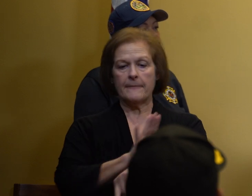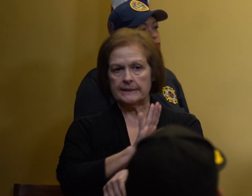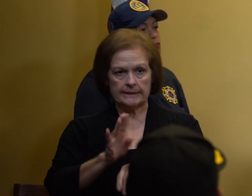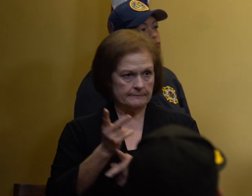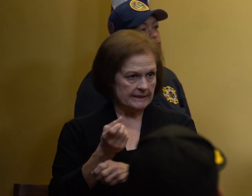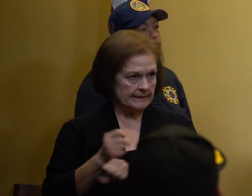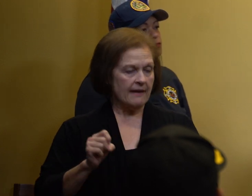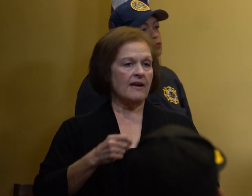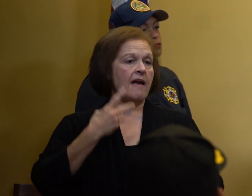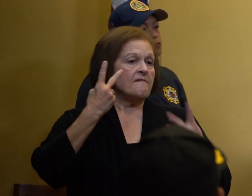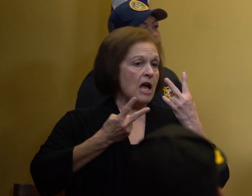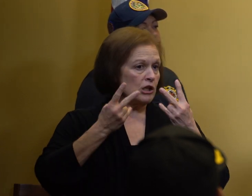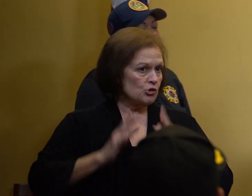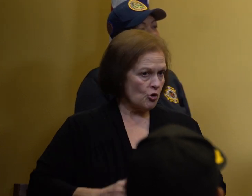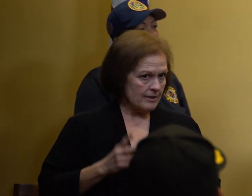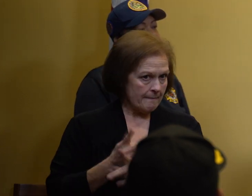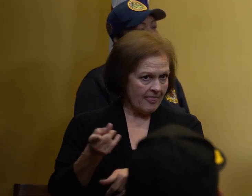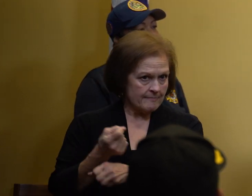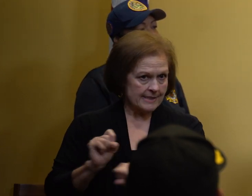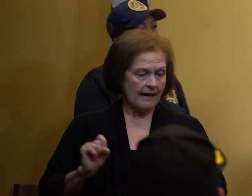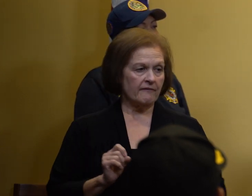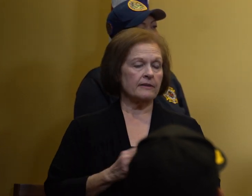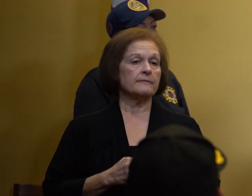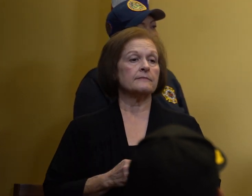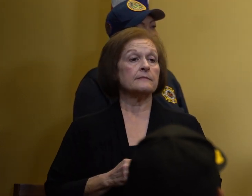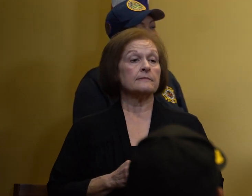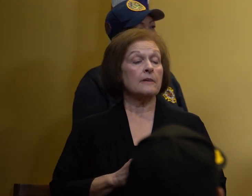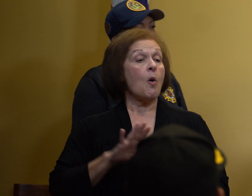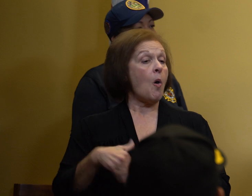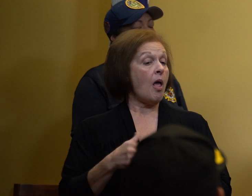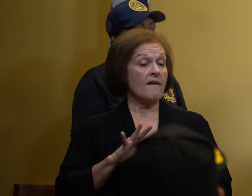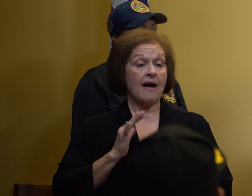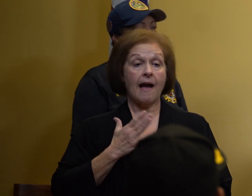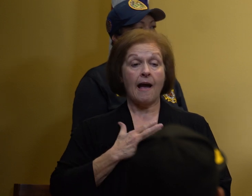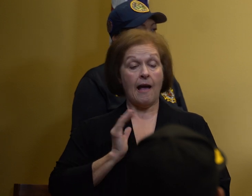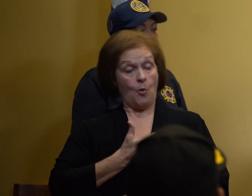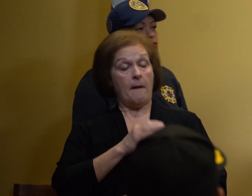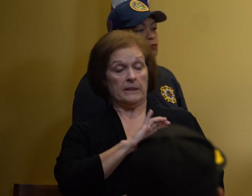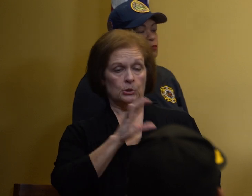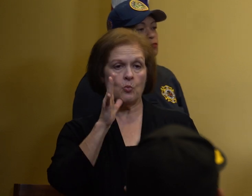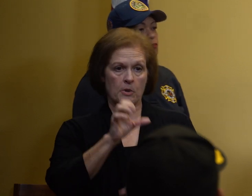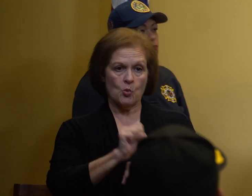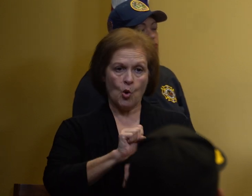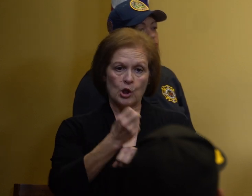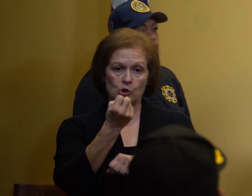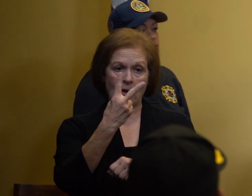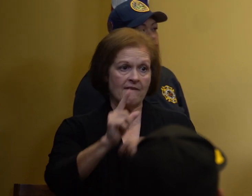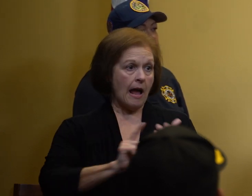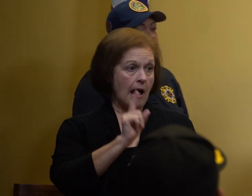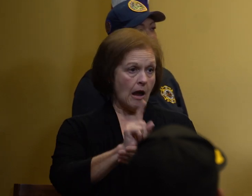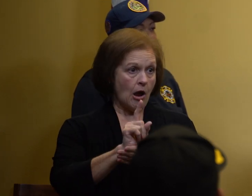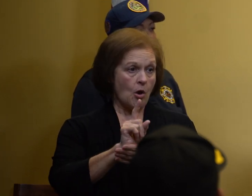but also our visitors to the city. So with that said, all our officers will be working 12-hour shifts, daytime